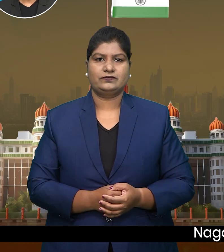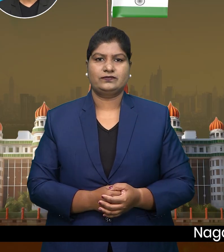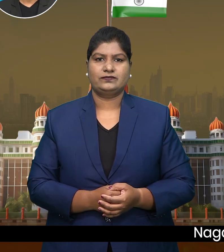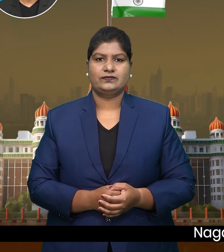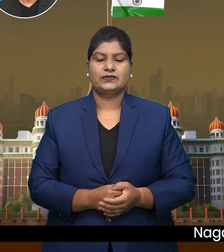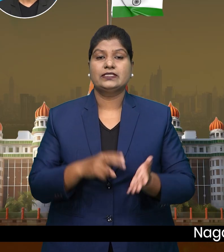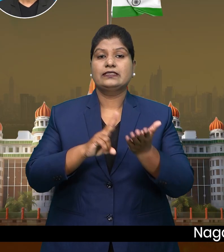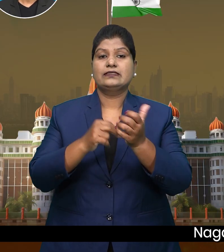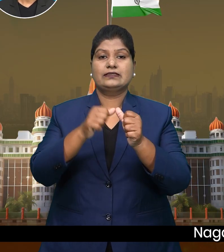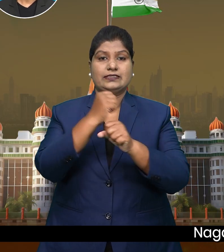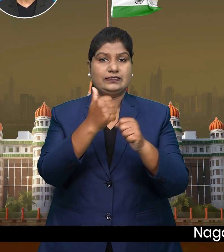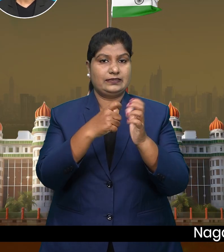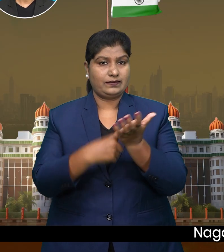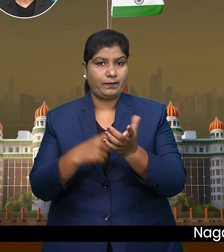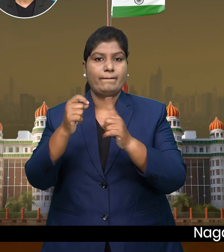Nagar Panchayat.